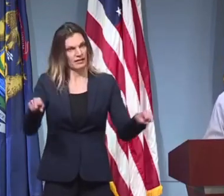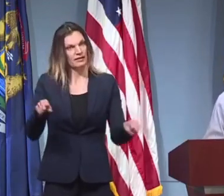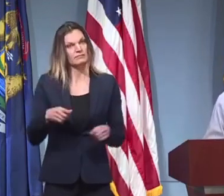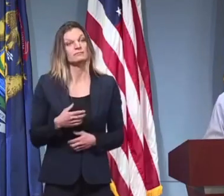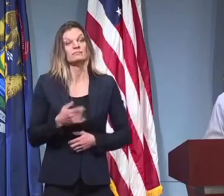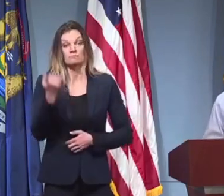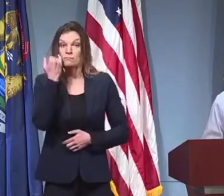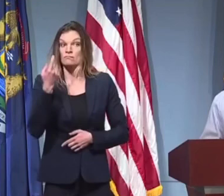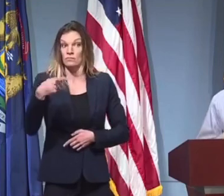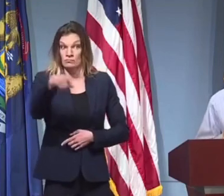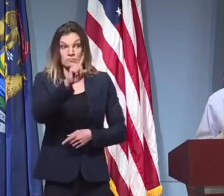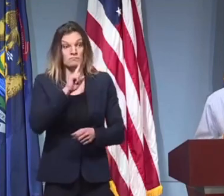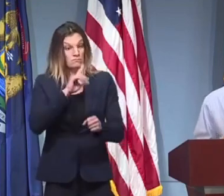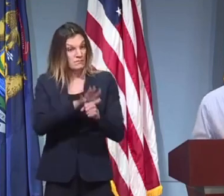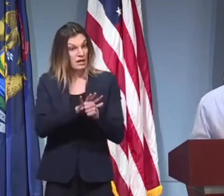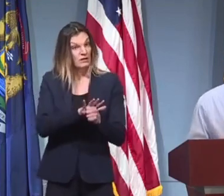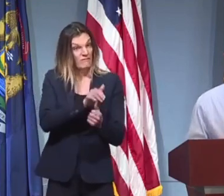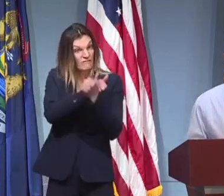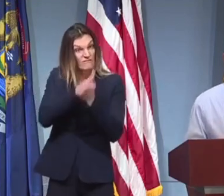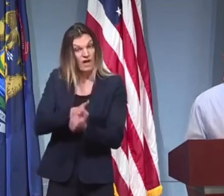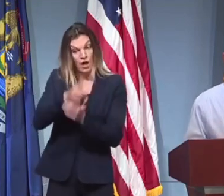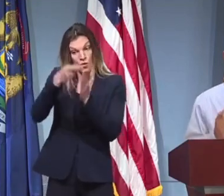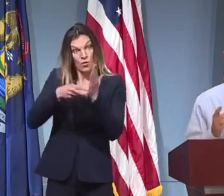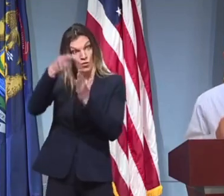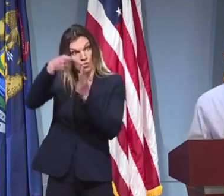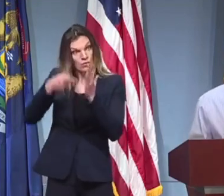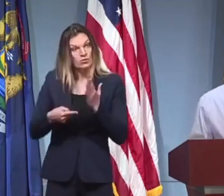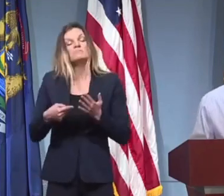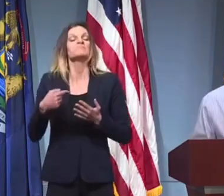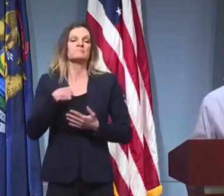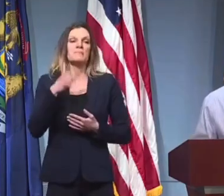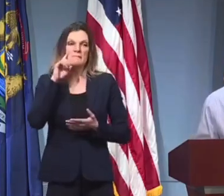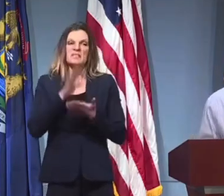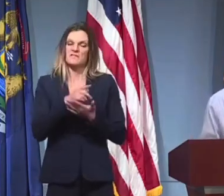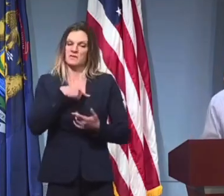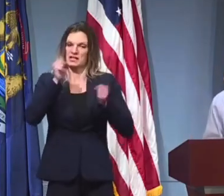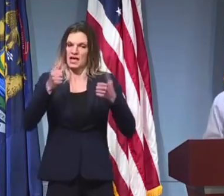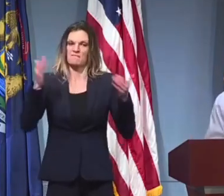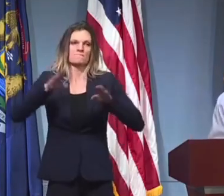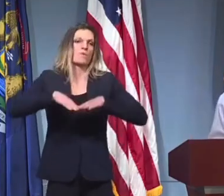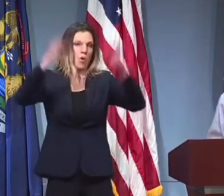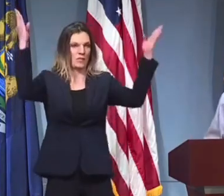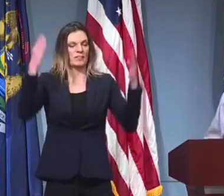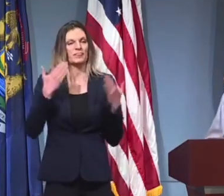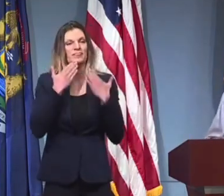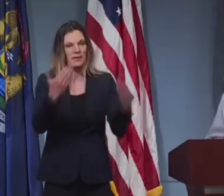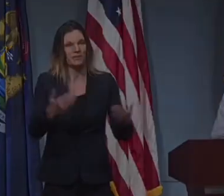employees, and customers to do our part, I believe we can get back to work. Thank you.